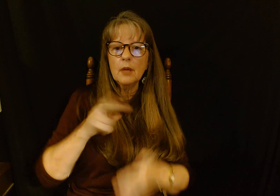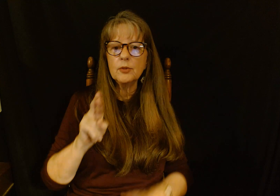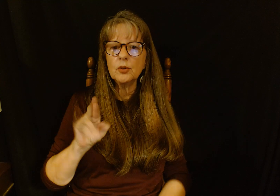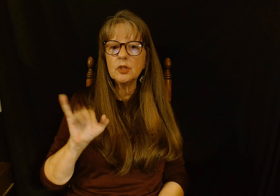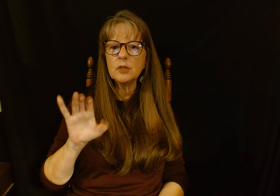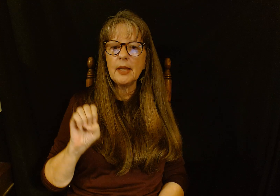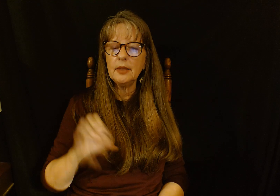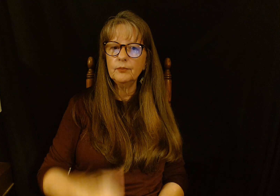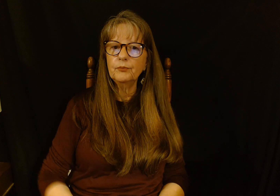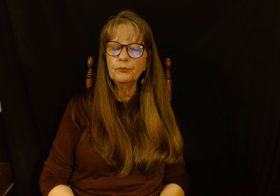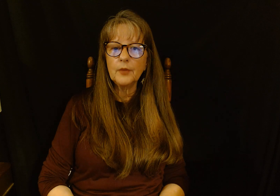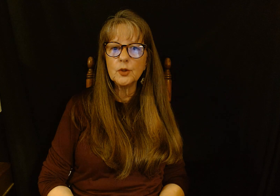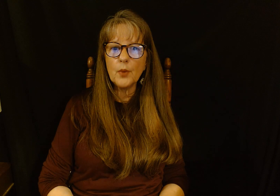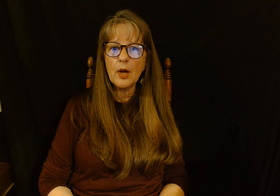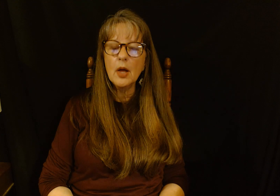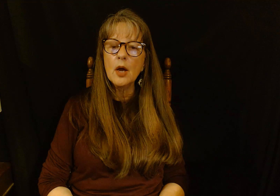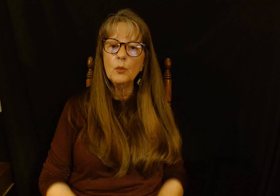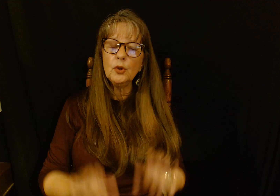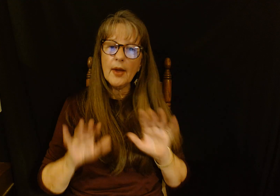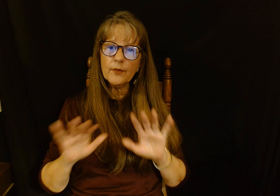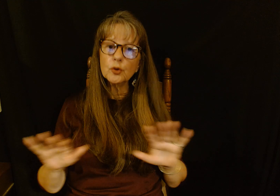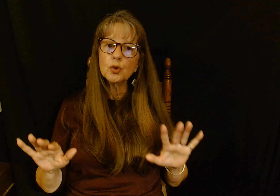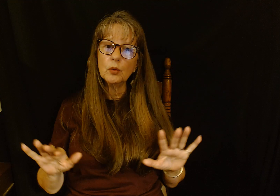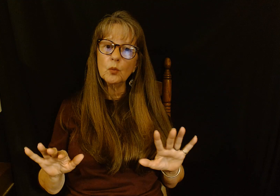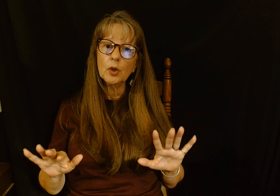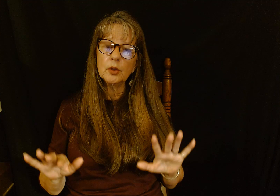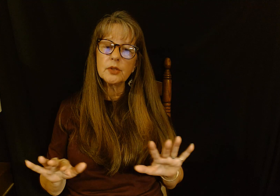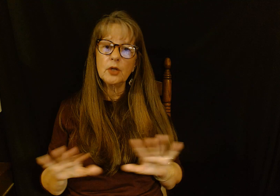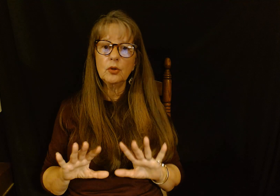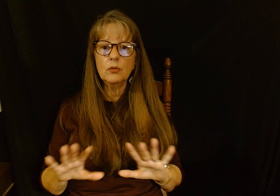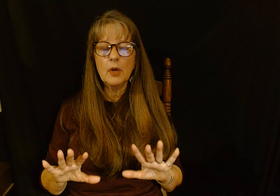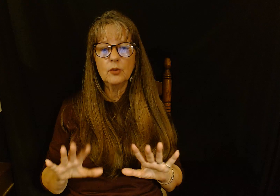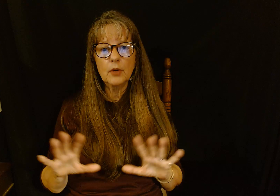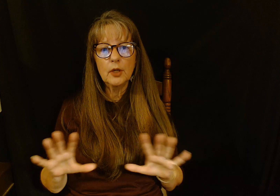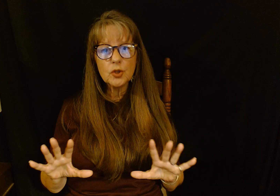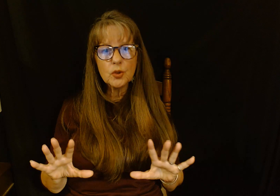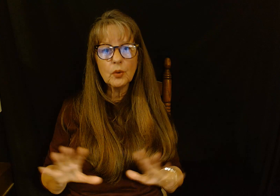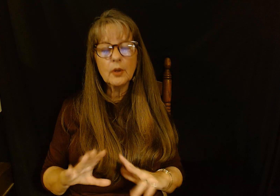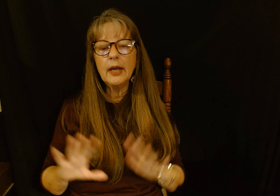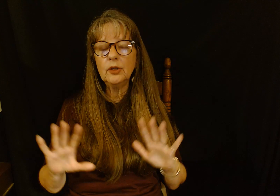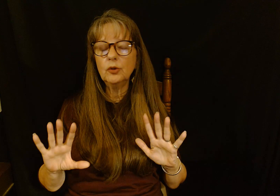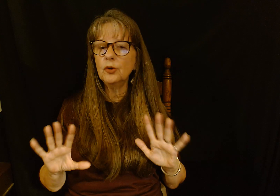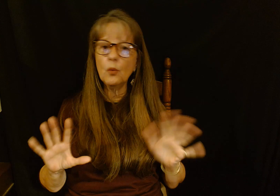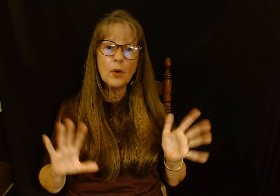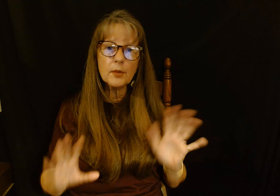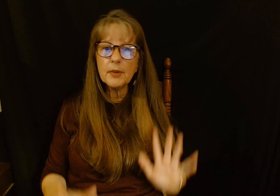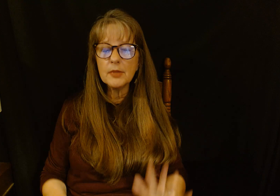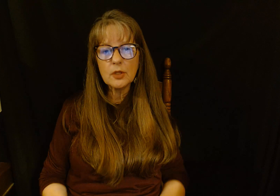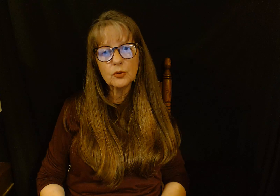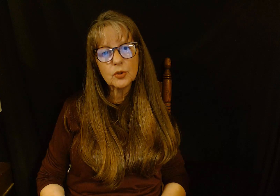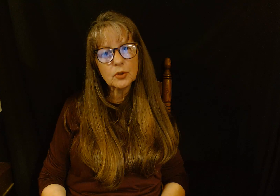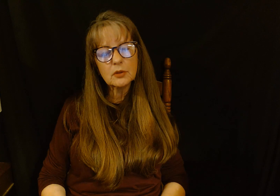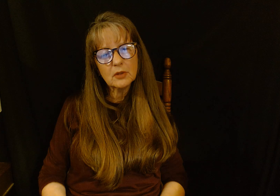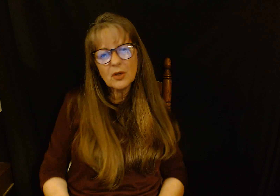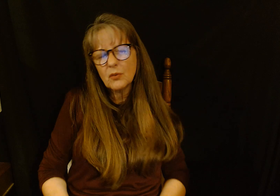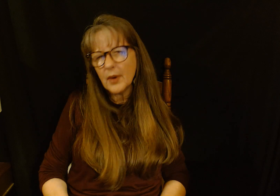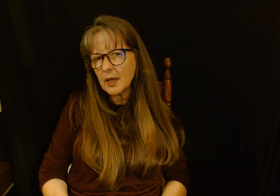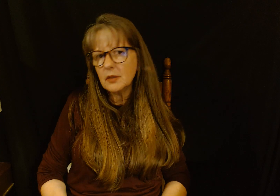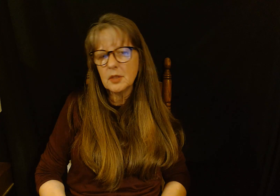you can spell it as well. When you have those short words and you're unsure and you don't want to be misunderstood, go ahead and spell it